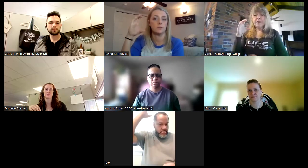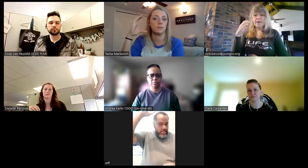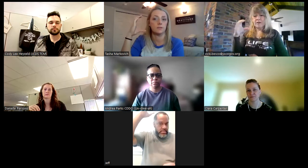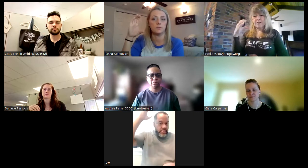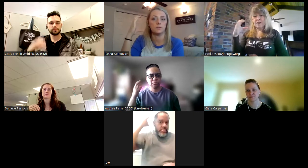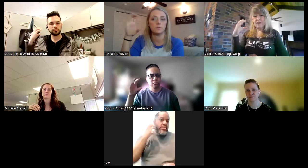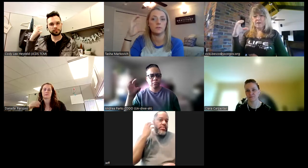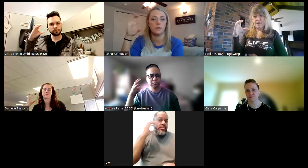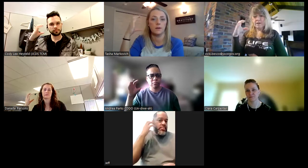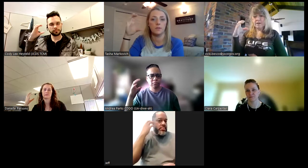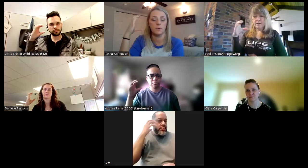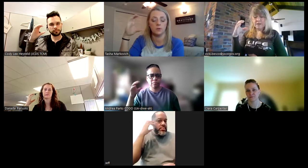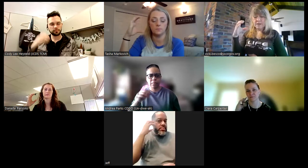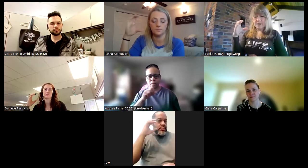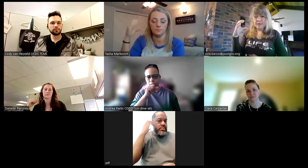cousins, kind of in the middle.